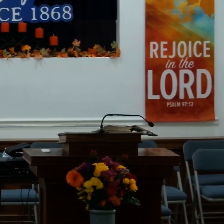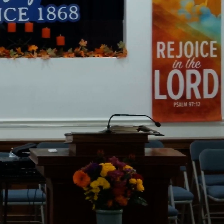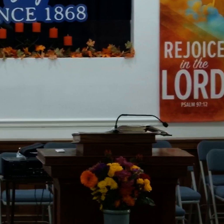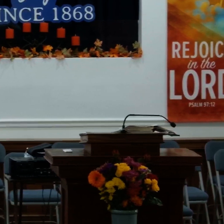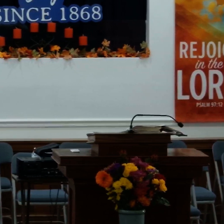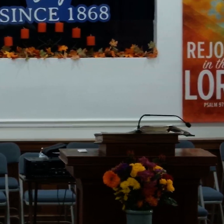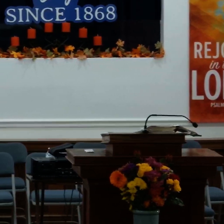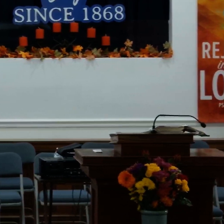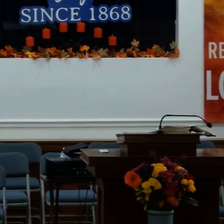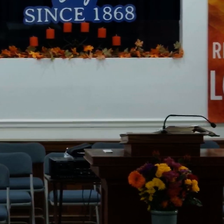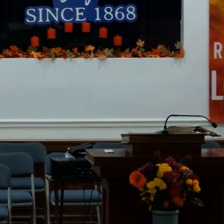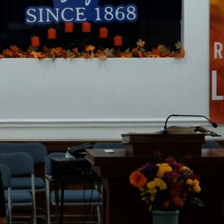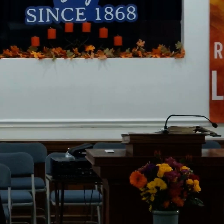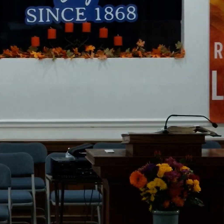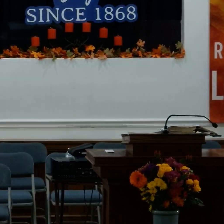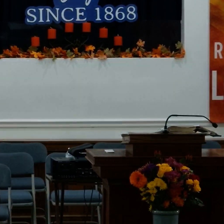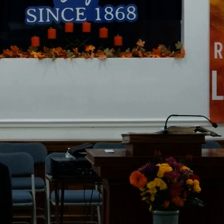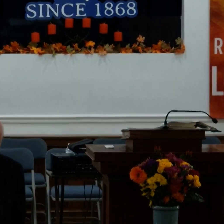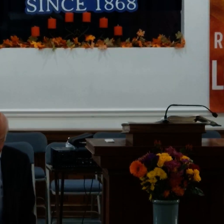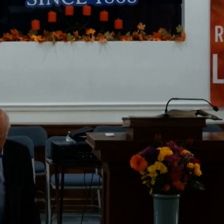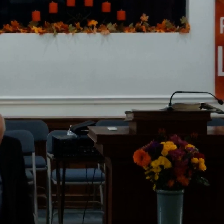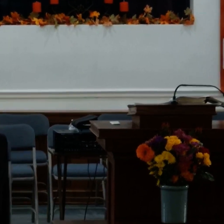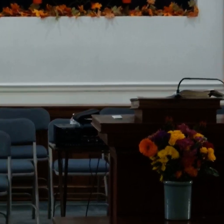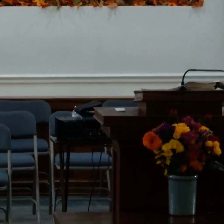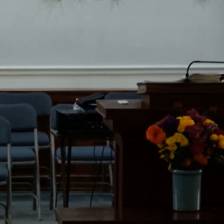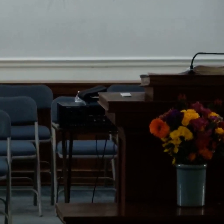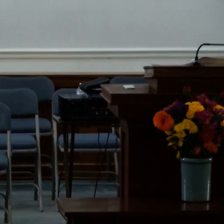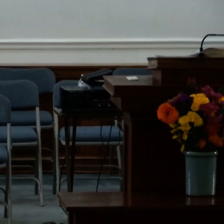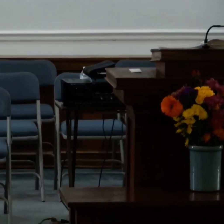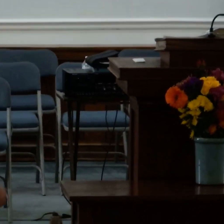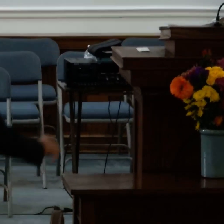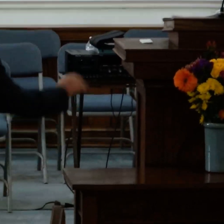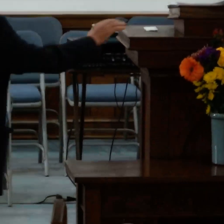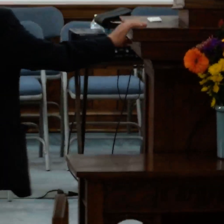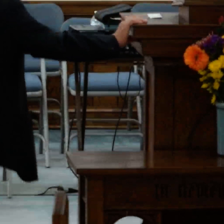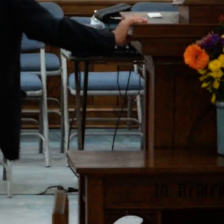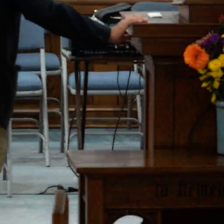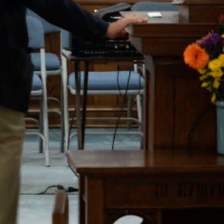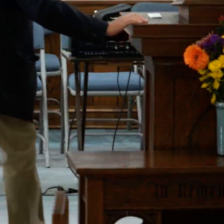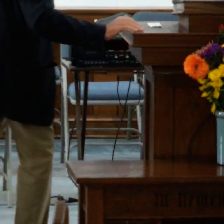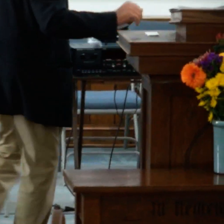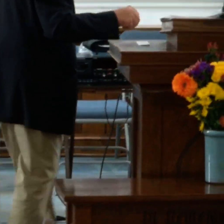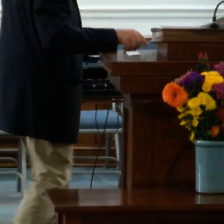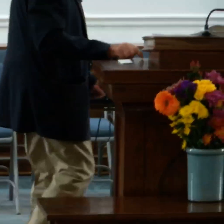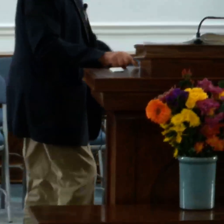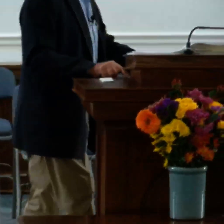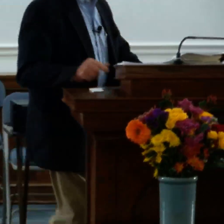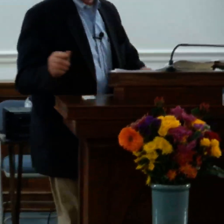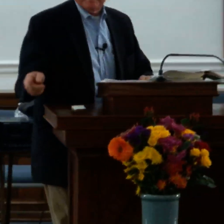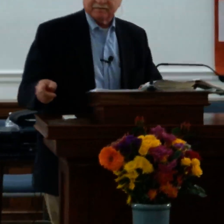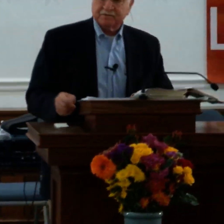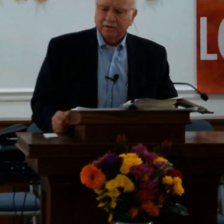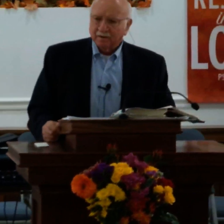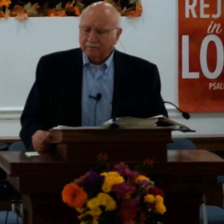box over there, I write a check back to the church for 10% of whatever that check is before my taxes come out, and then I go home and write the